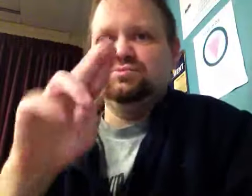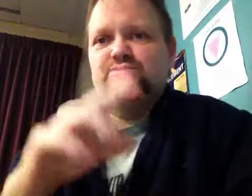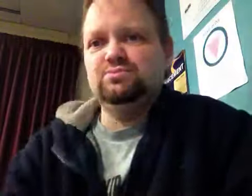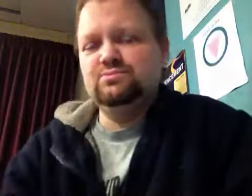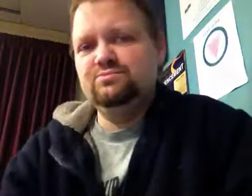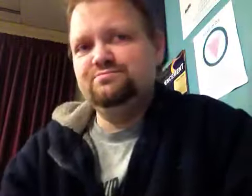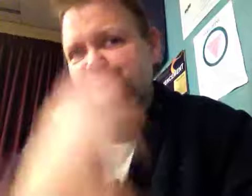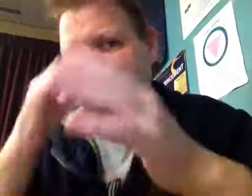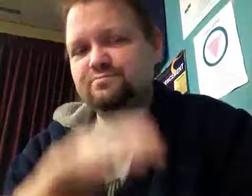no.